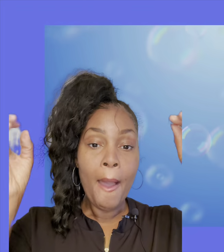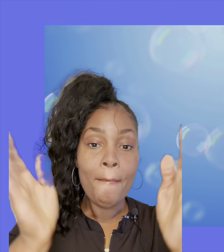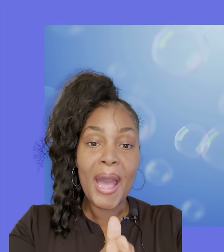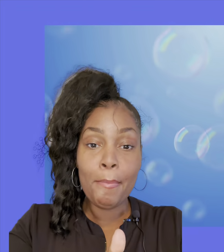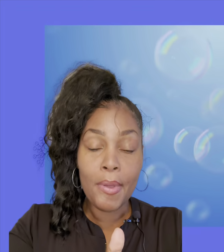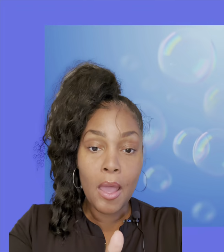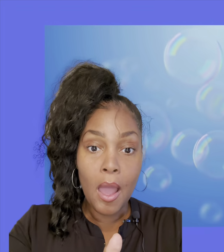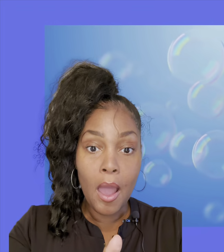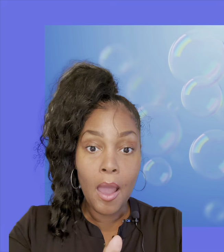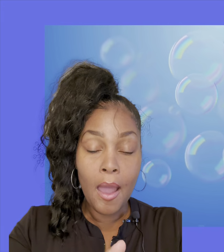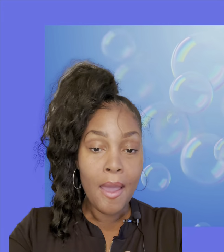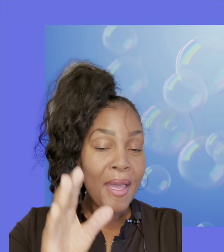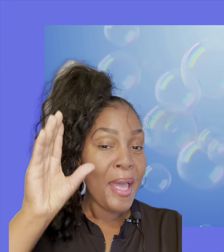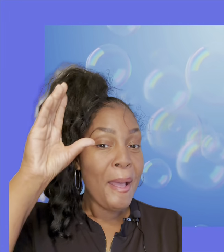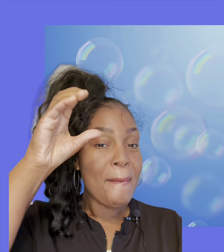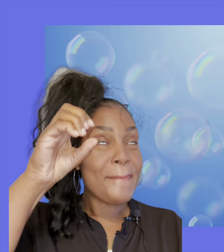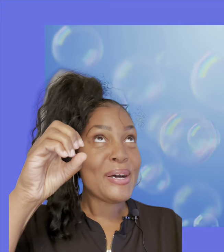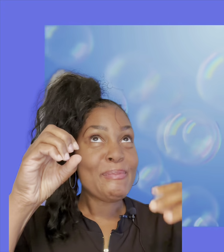Pop!